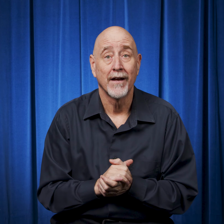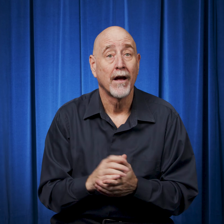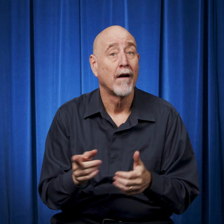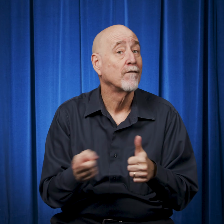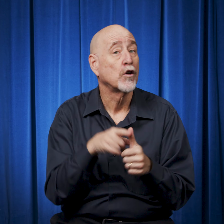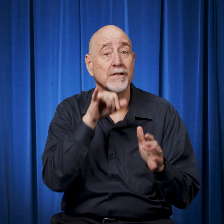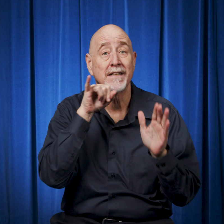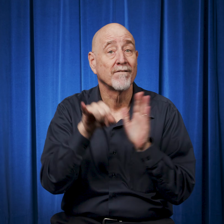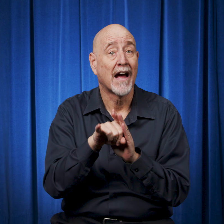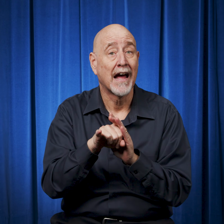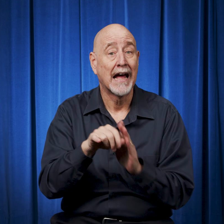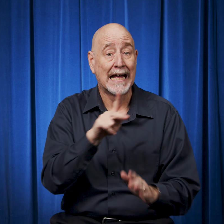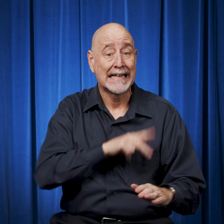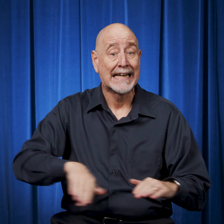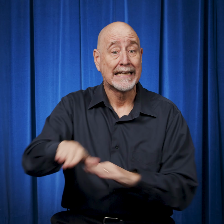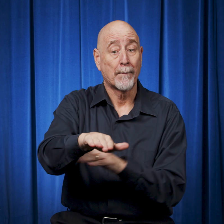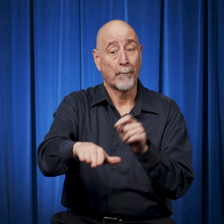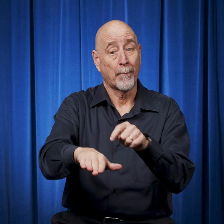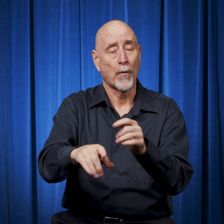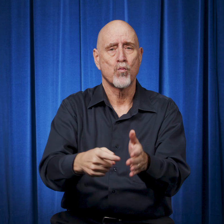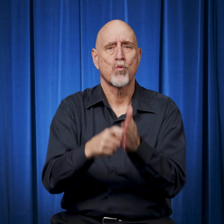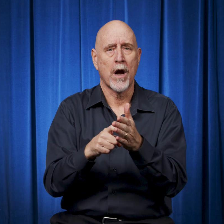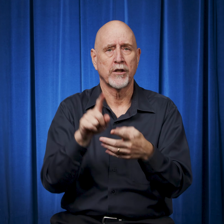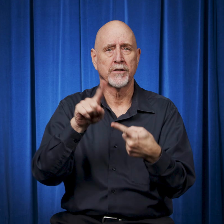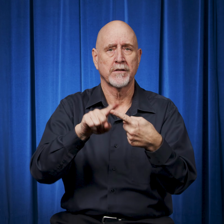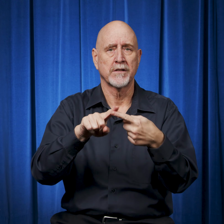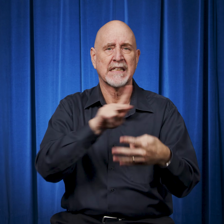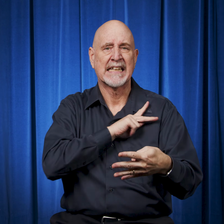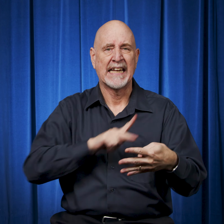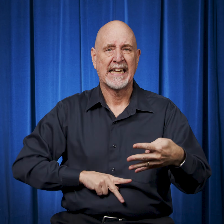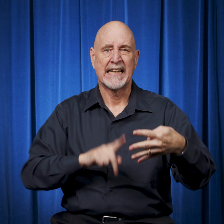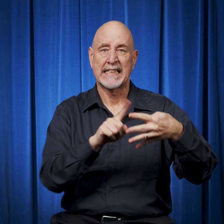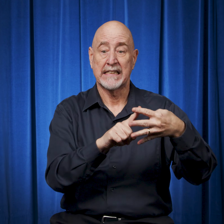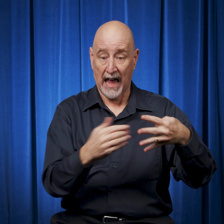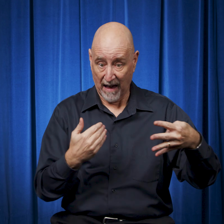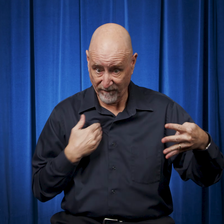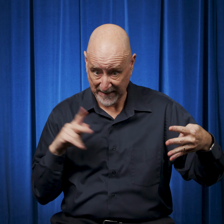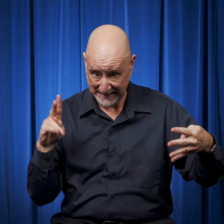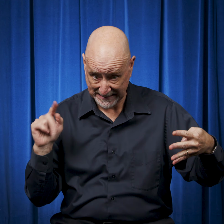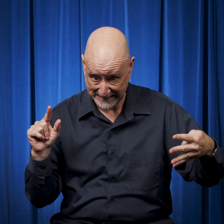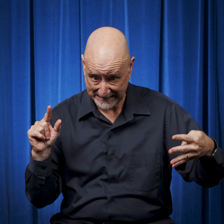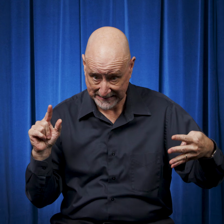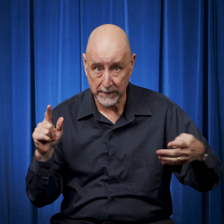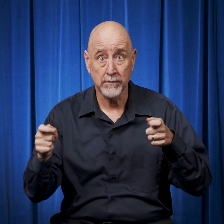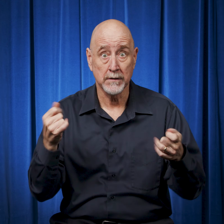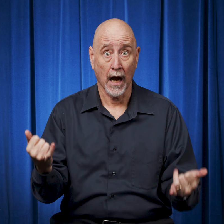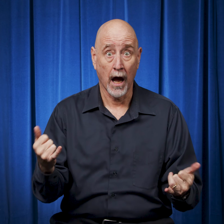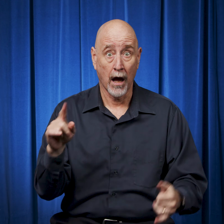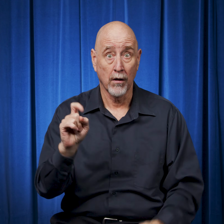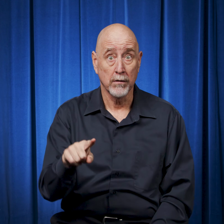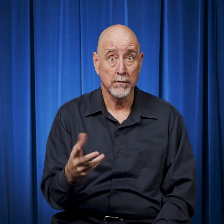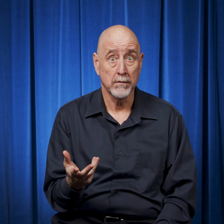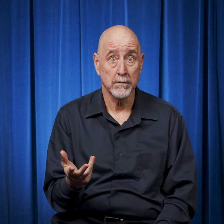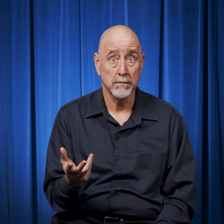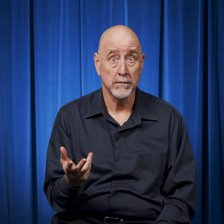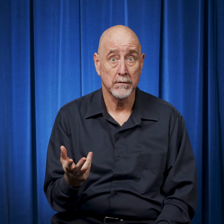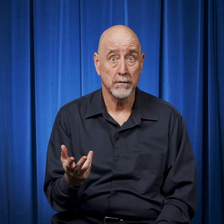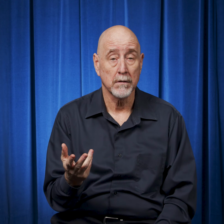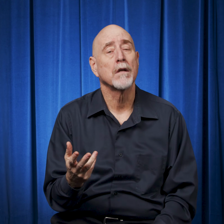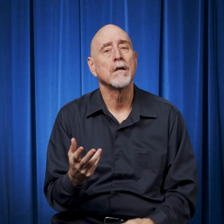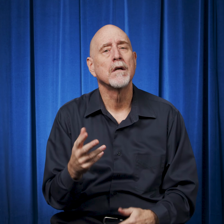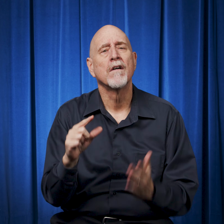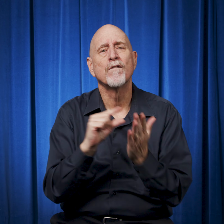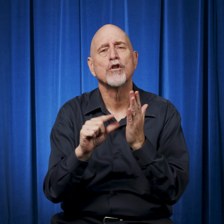mark is that the kingdom must have a king. And if it does, is he reigning now? Well, I'd like for you to look up